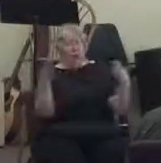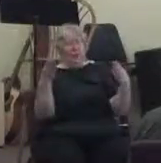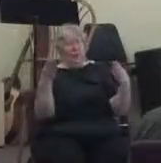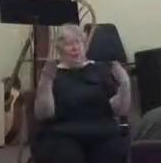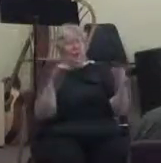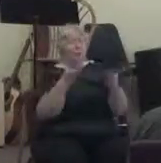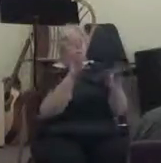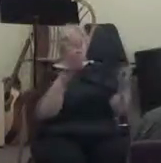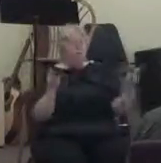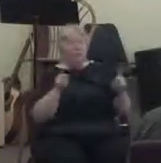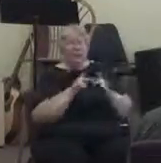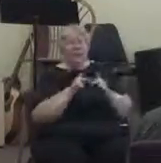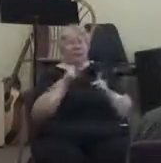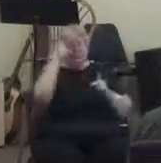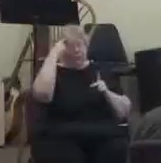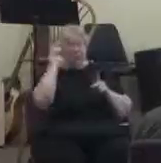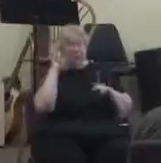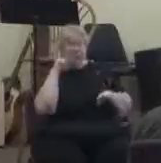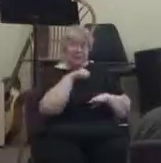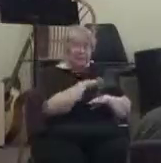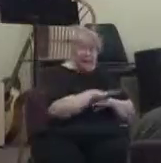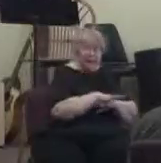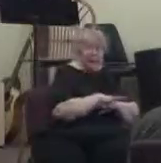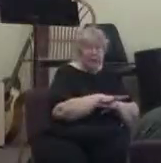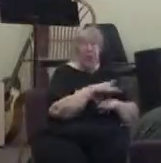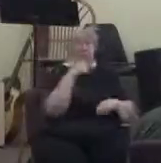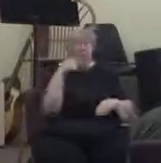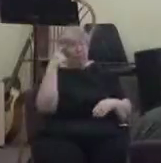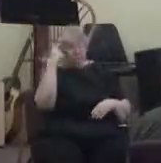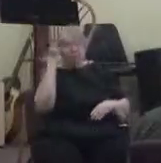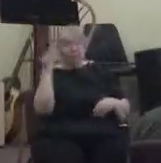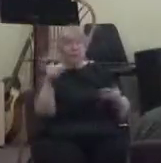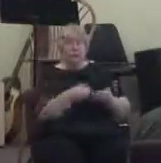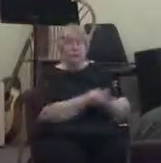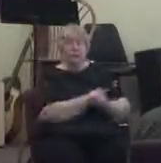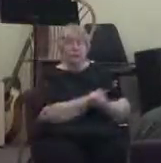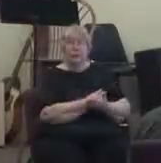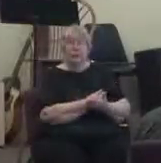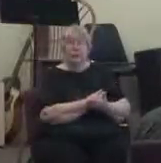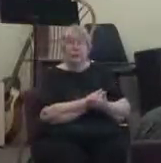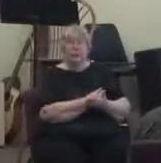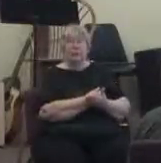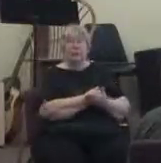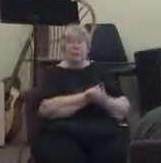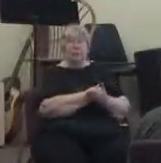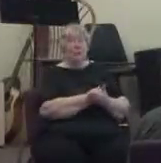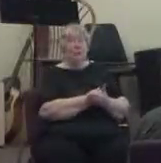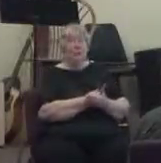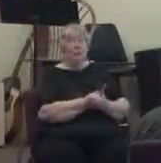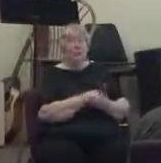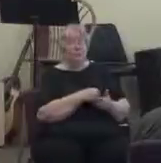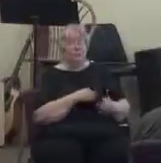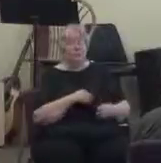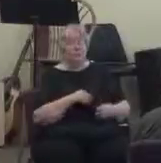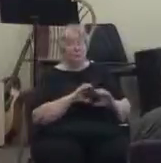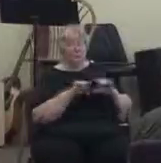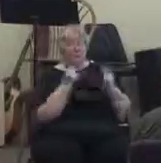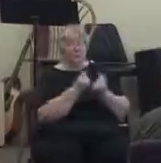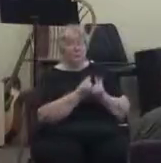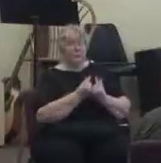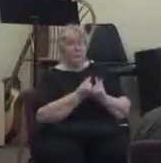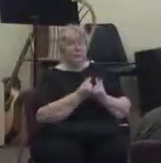to be the training center for this new vision he had. Blew you away, did it? But you know what? That is